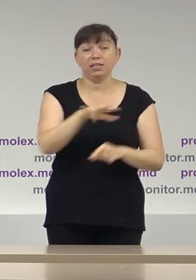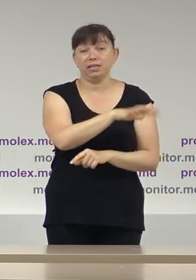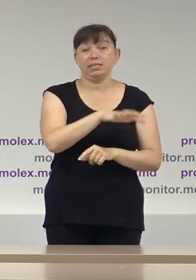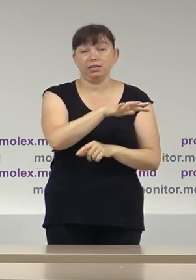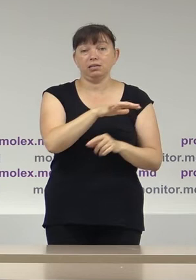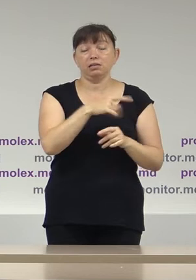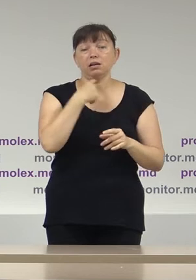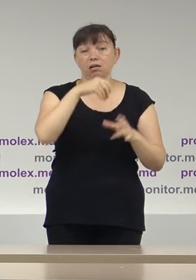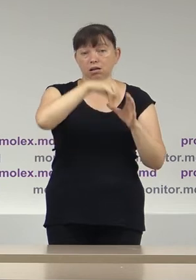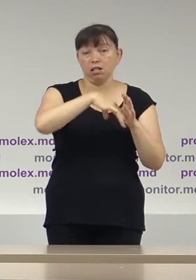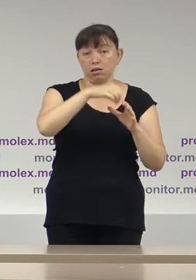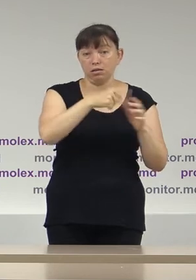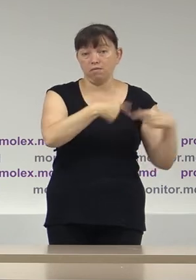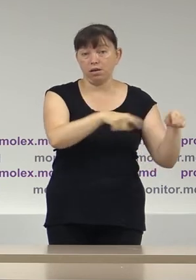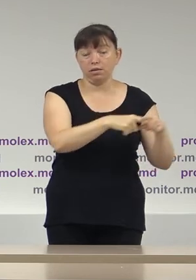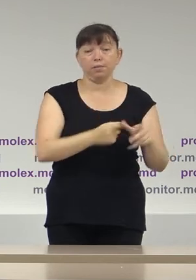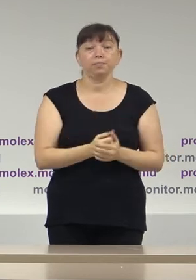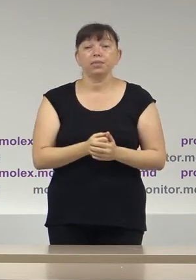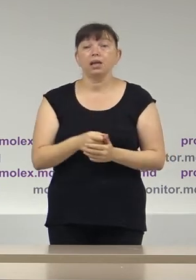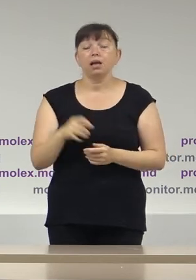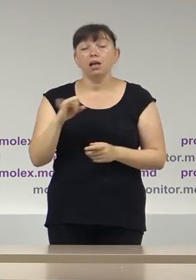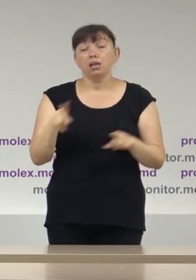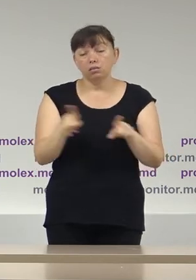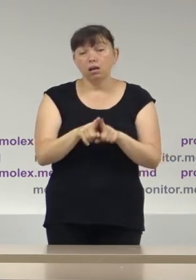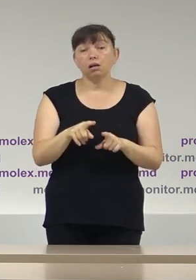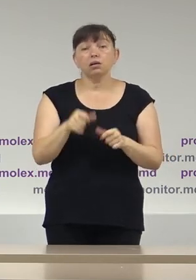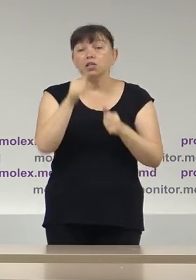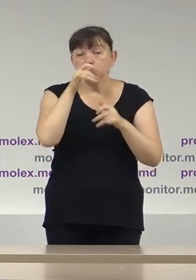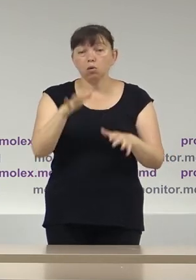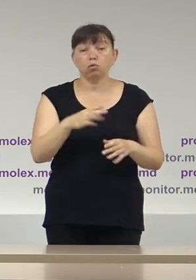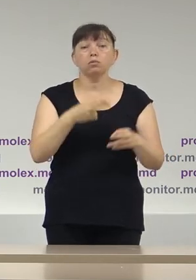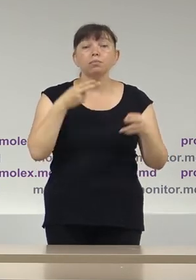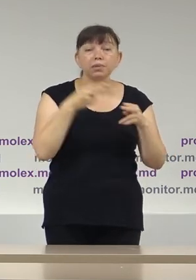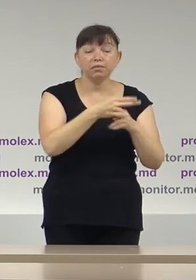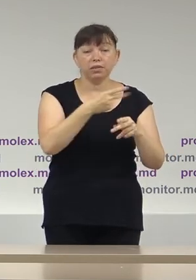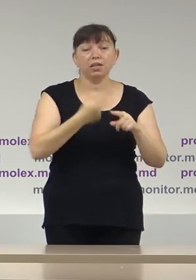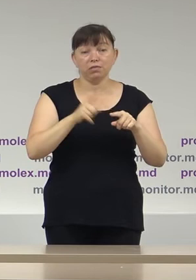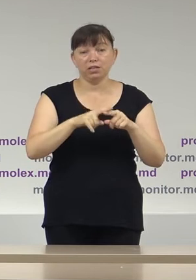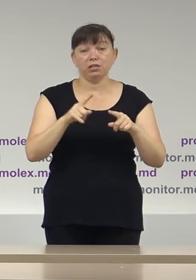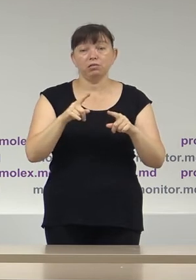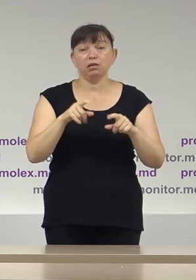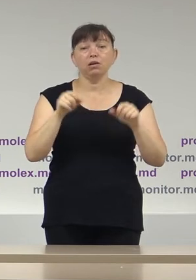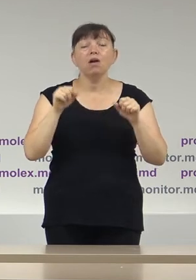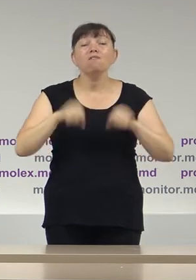efficient organization of the elections in these polling stations. And